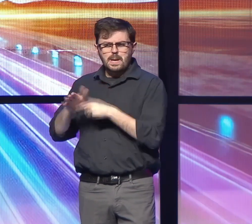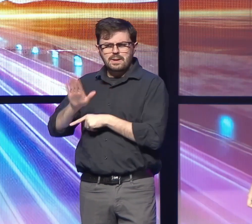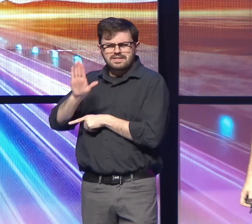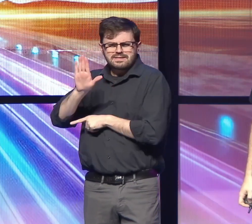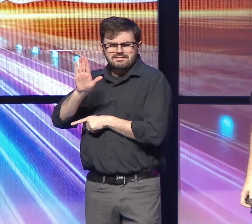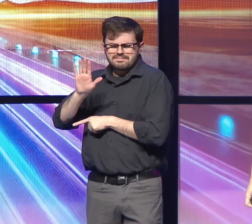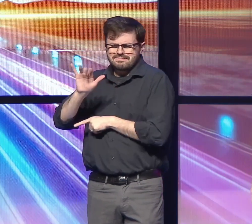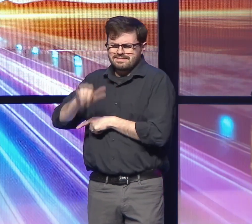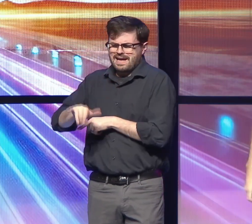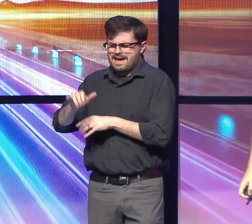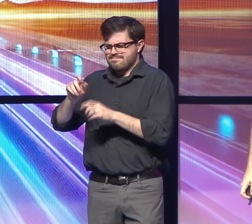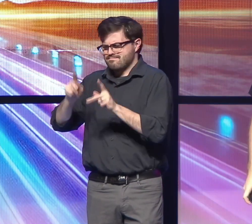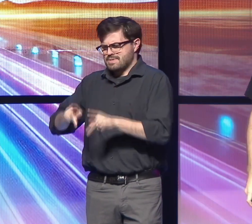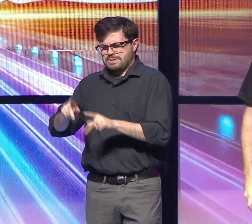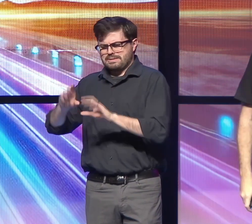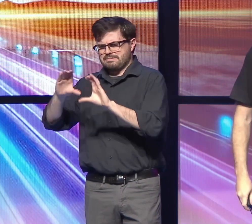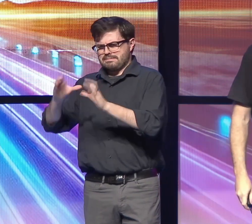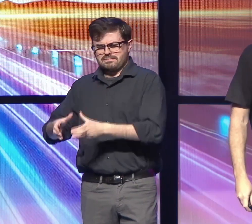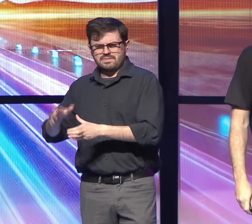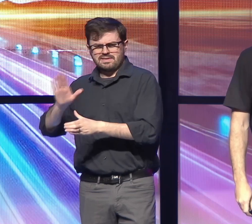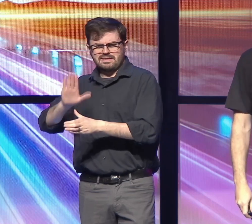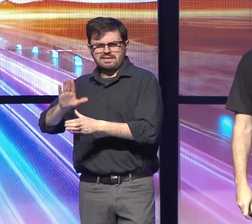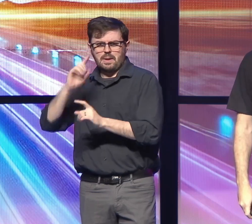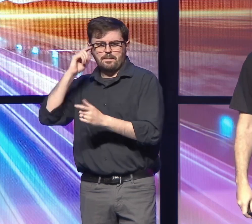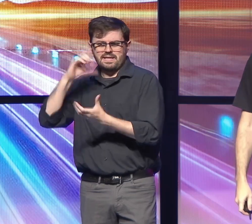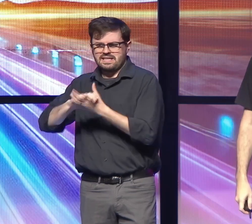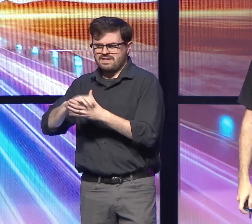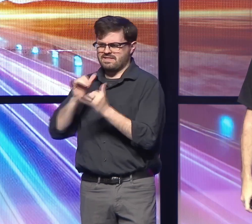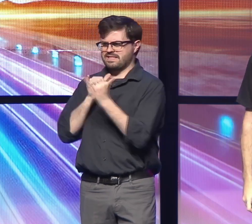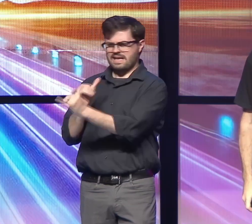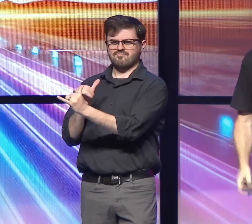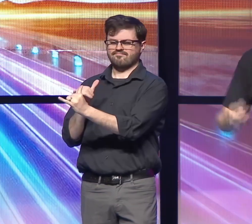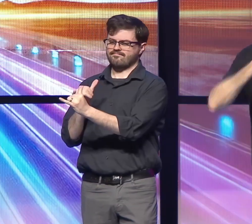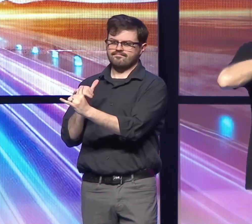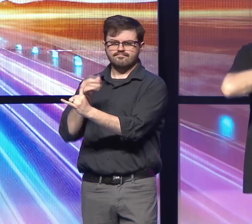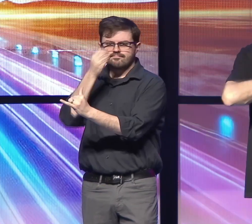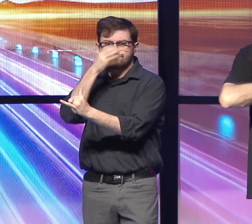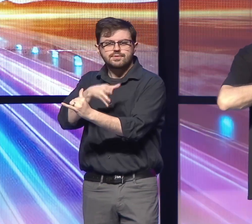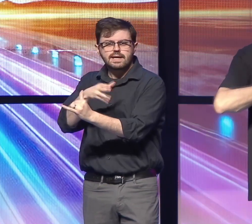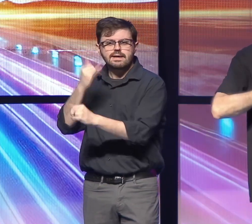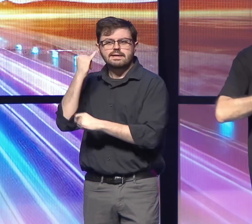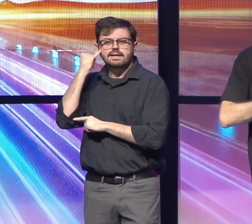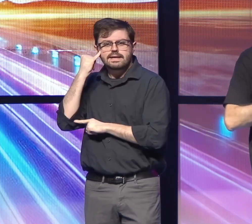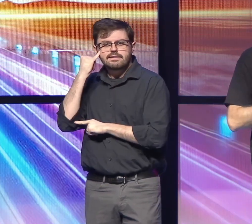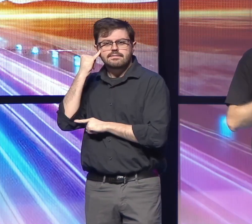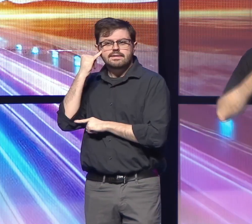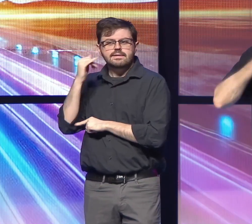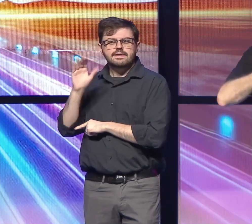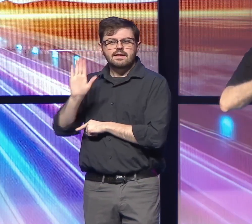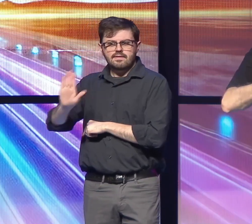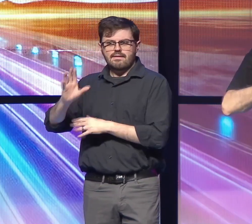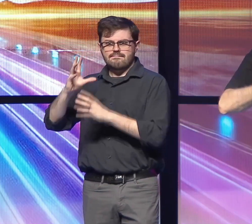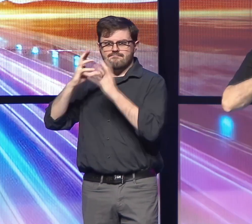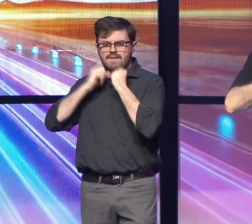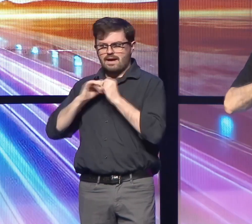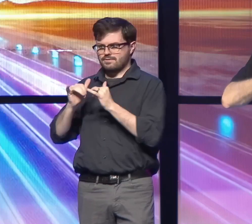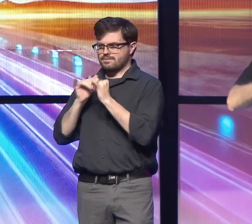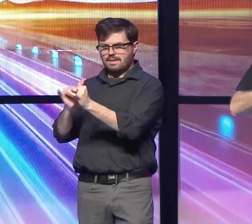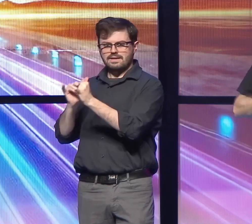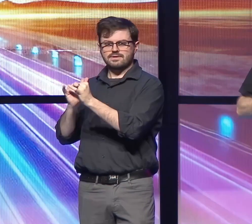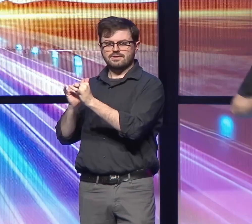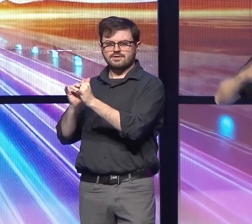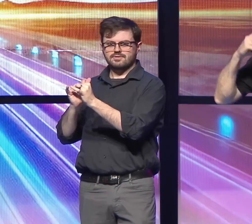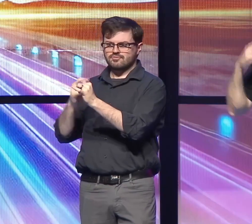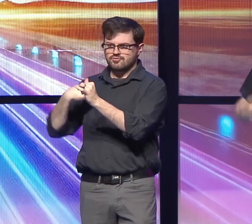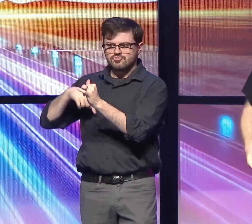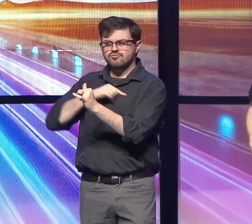about God or about Jesus. If they're promoting these values, then we link arms together and we go, yes, this is